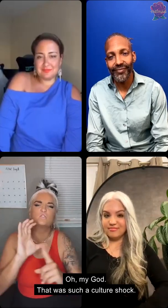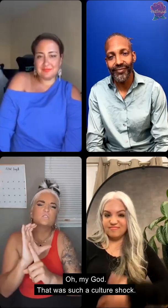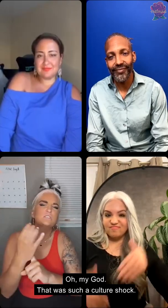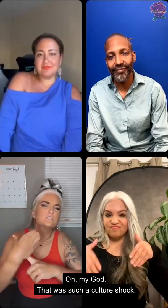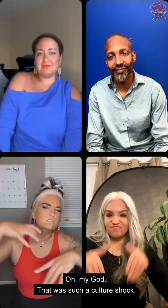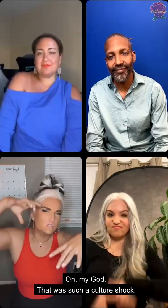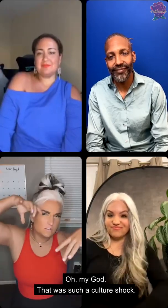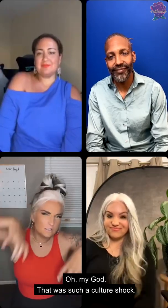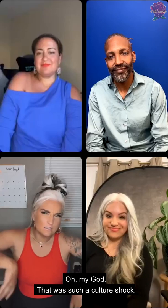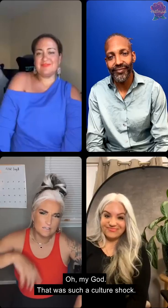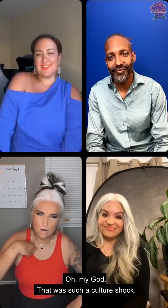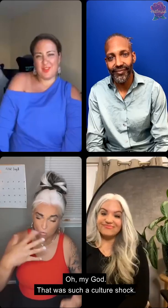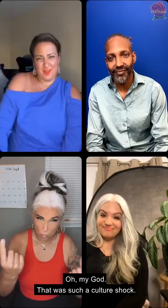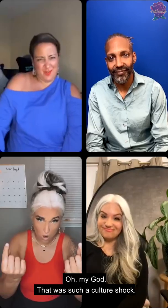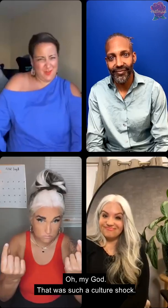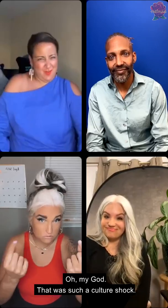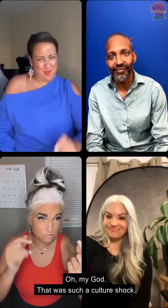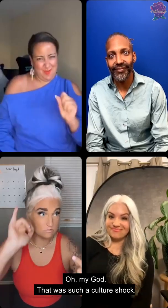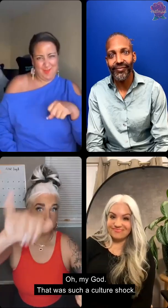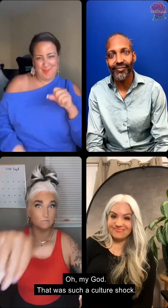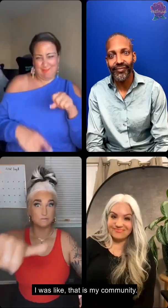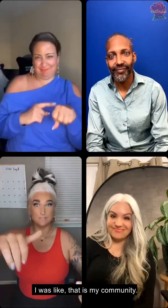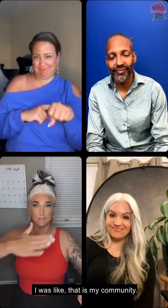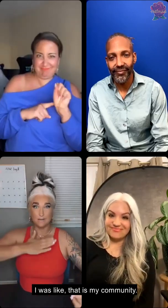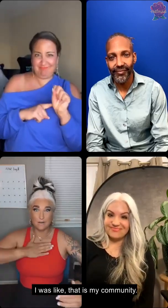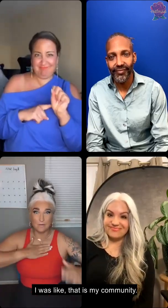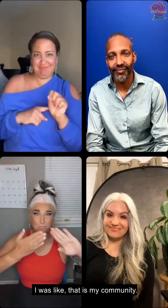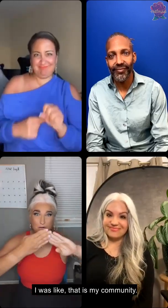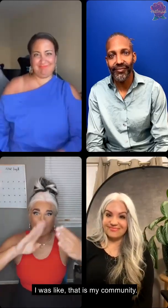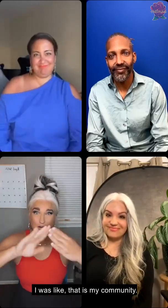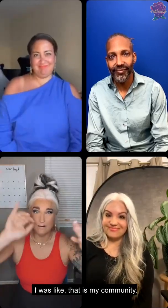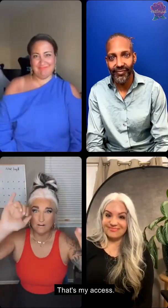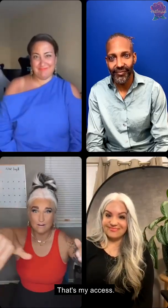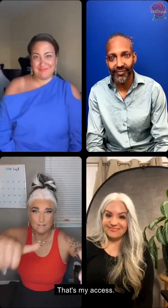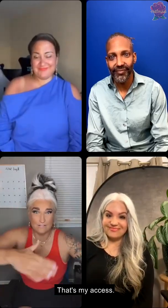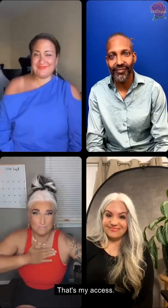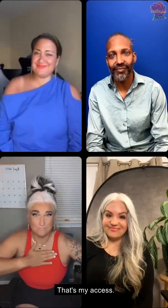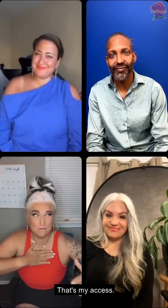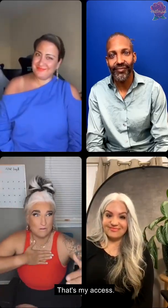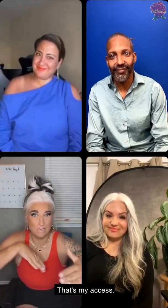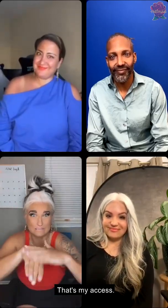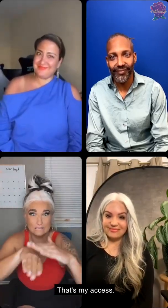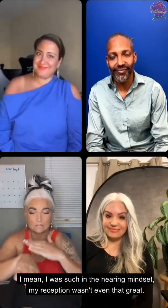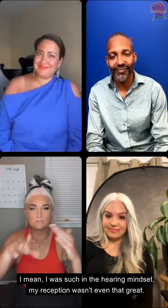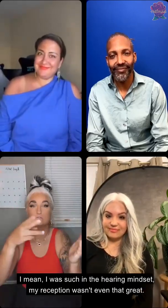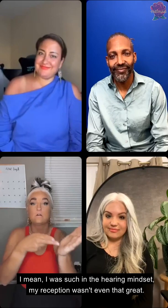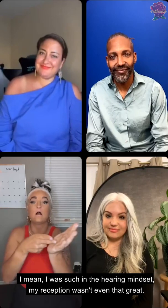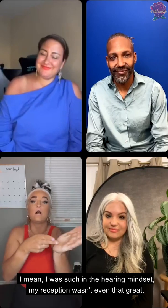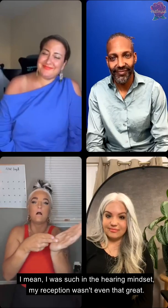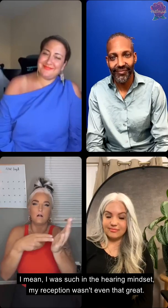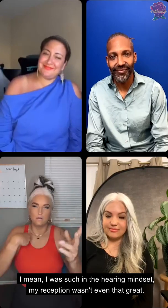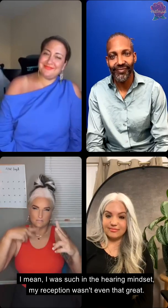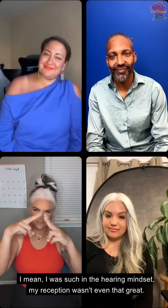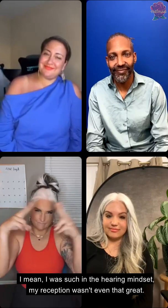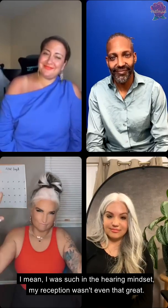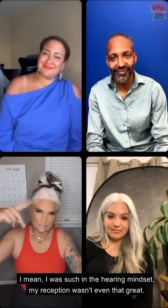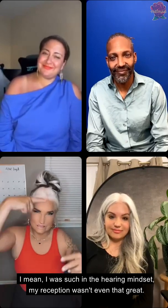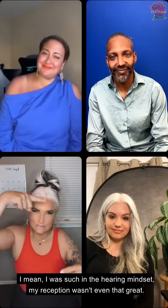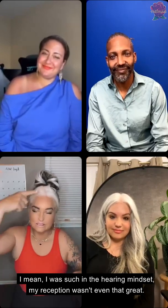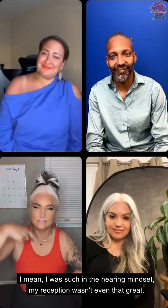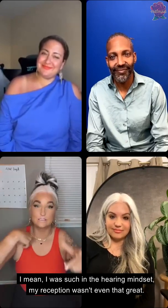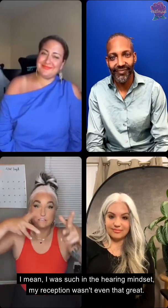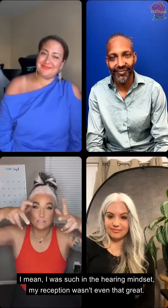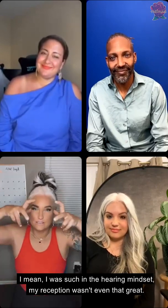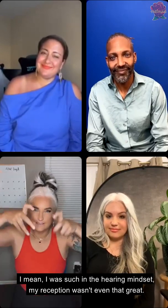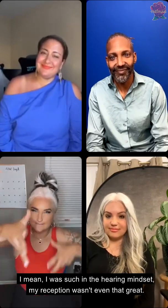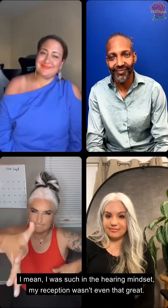got there, oh my God, it was such a culture shock. I was like, that is my community. That's my access. I mean, I was such in the